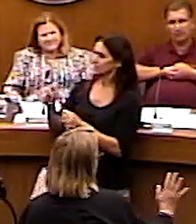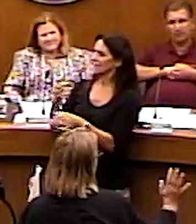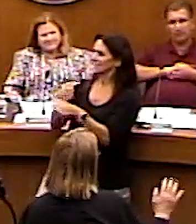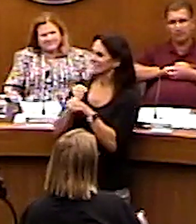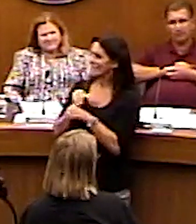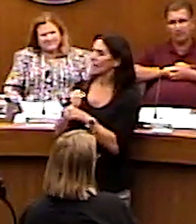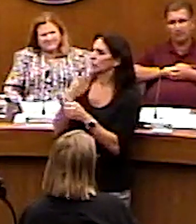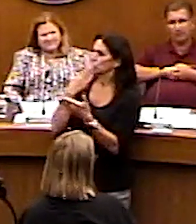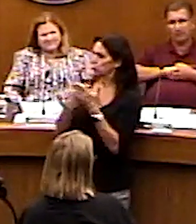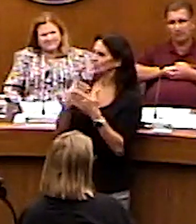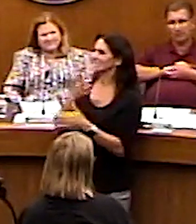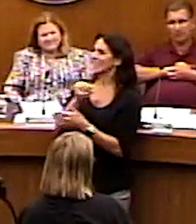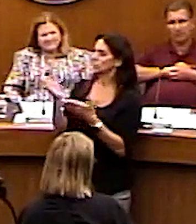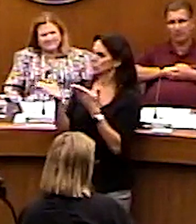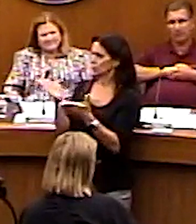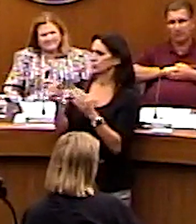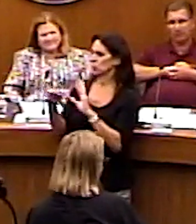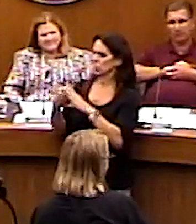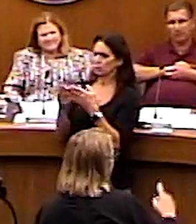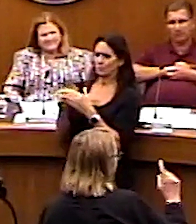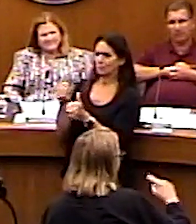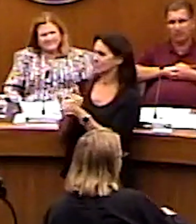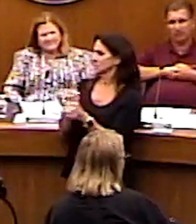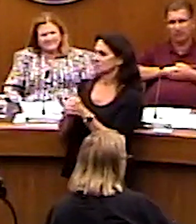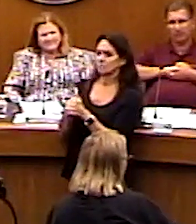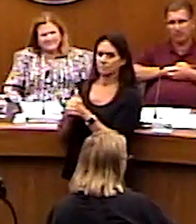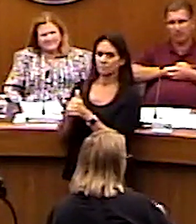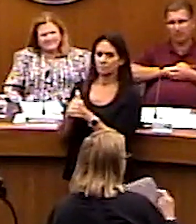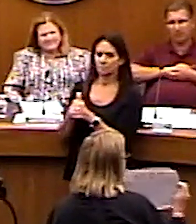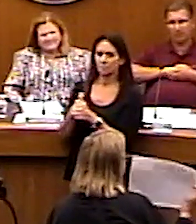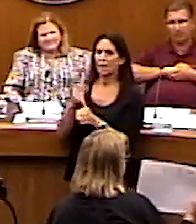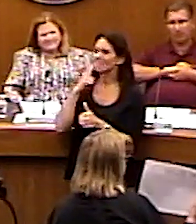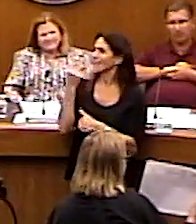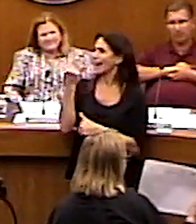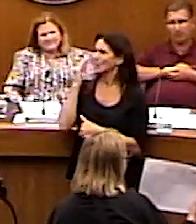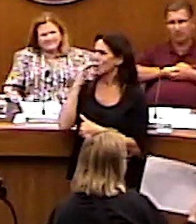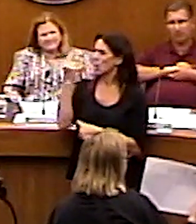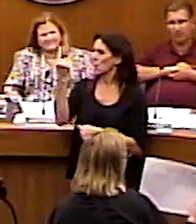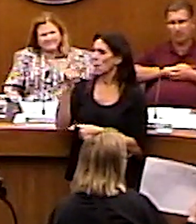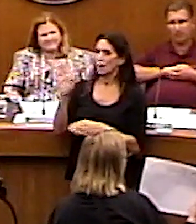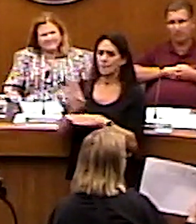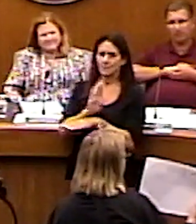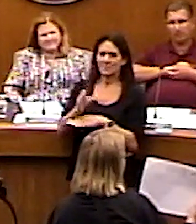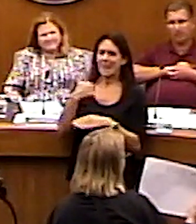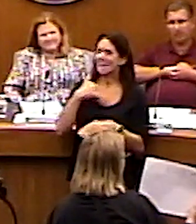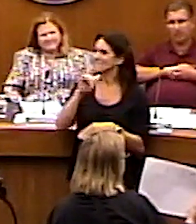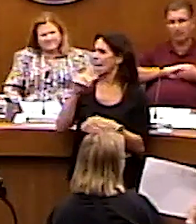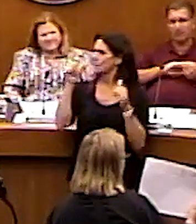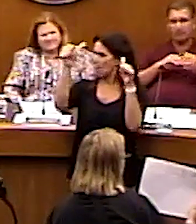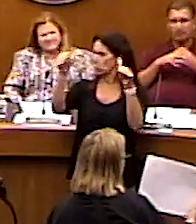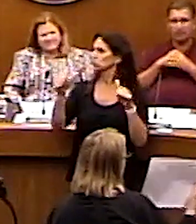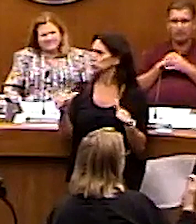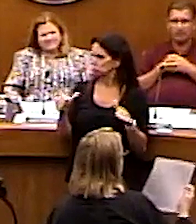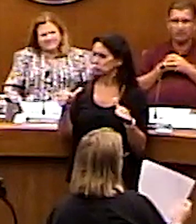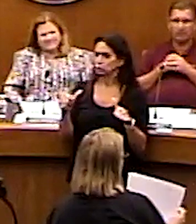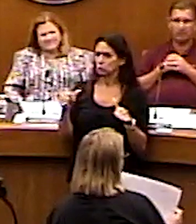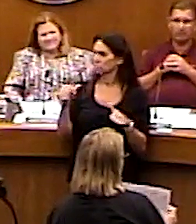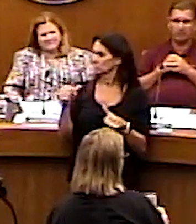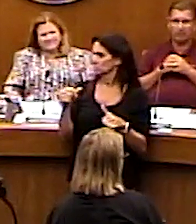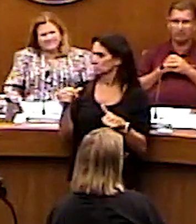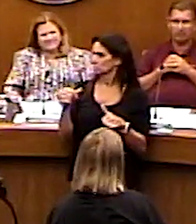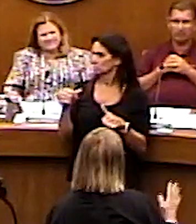the community at large, I think I only know one business that has a poster up in Egg Harbor Township, maybe